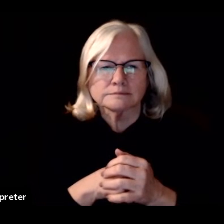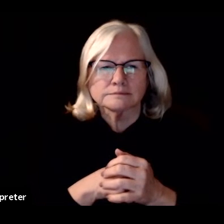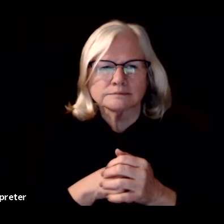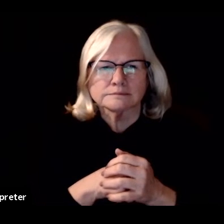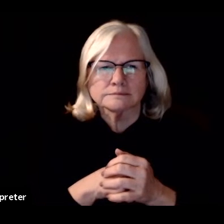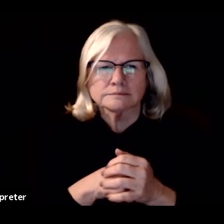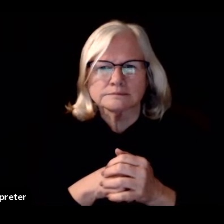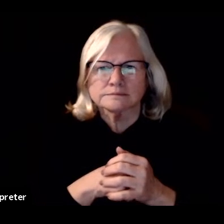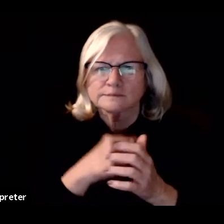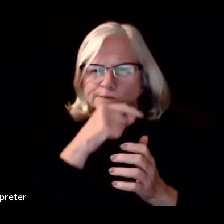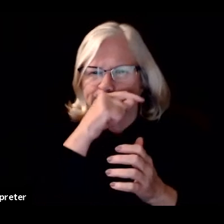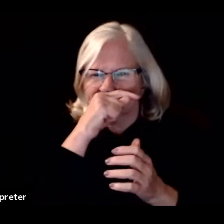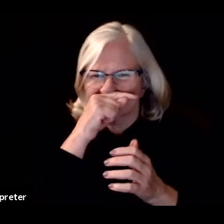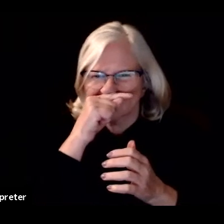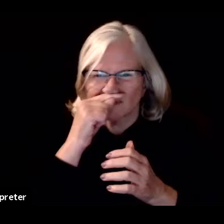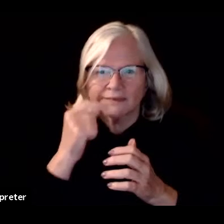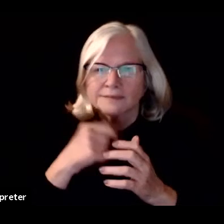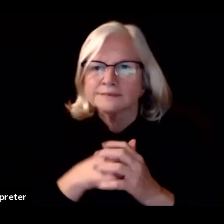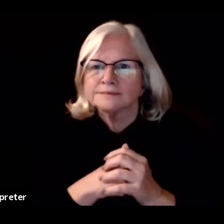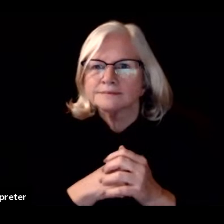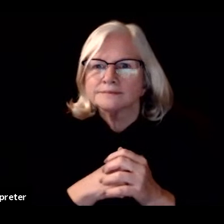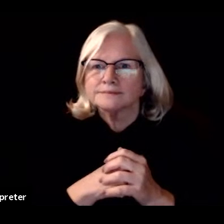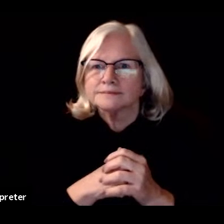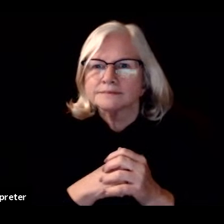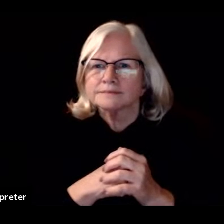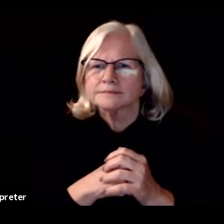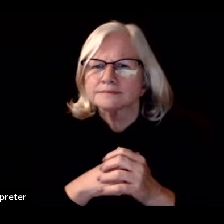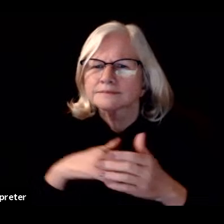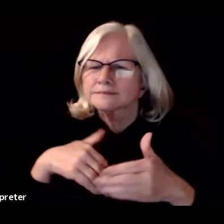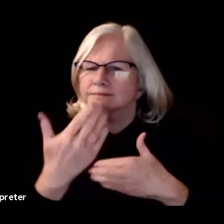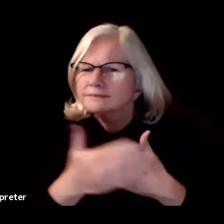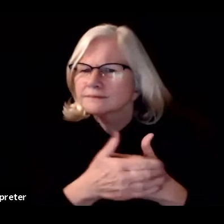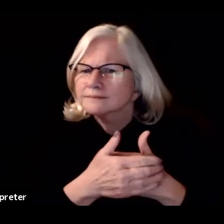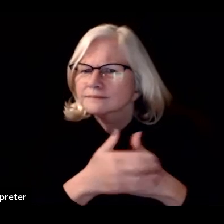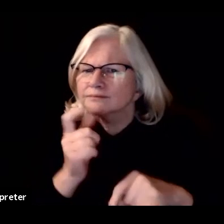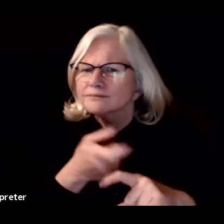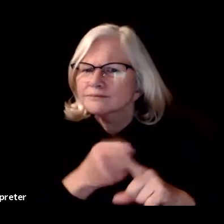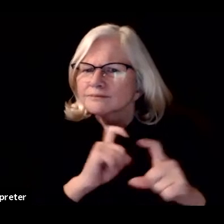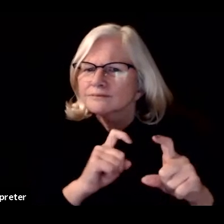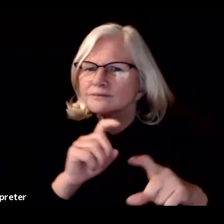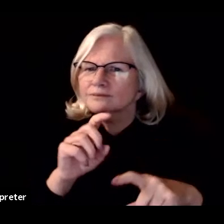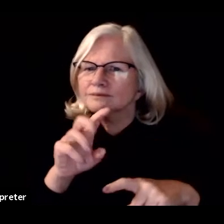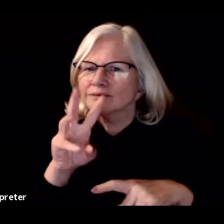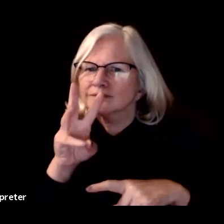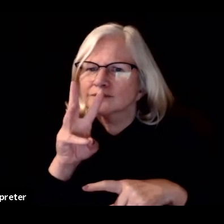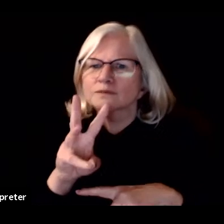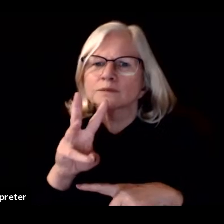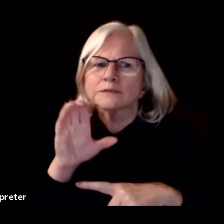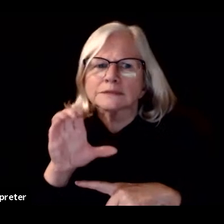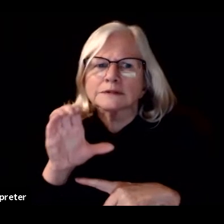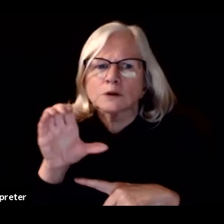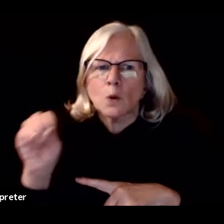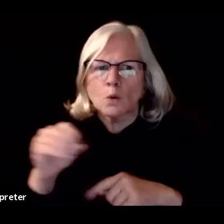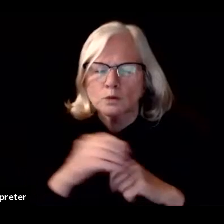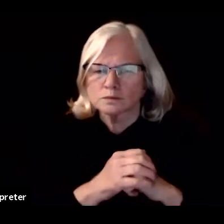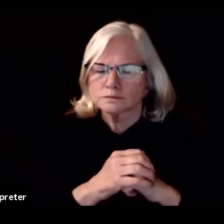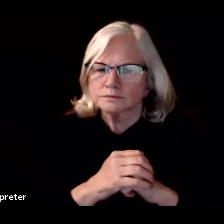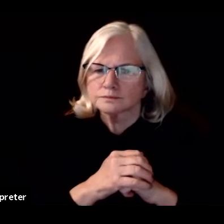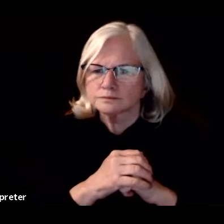Your next question is from the line of Erin Hassan-Sadi from WCCO. Your line is open.